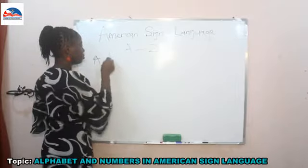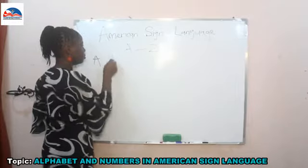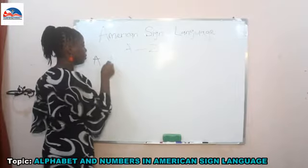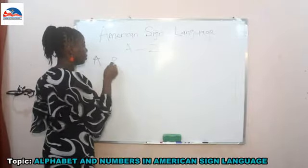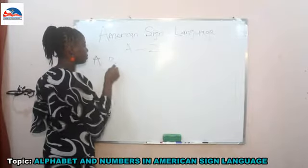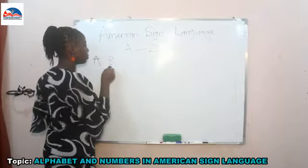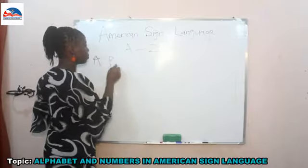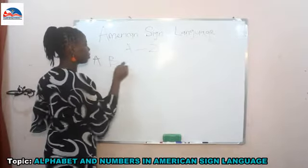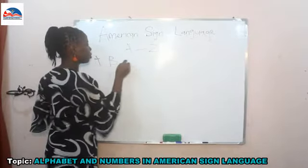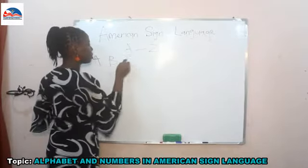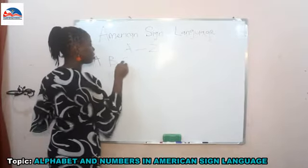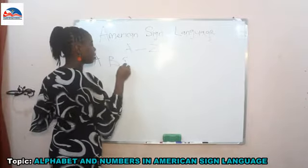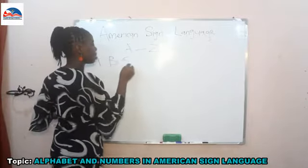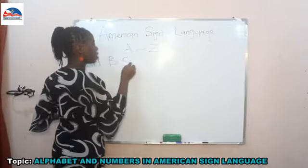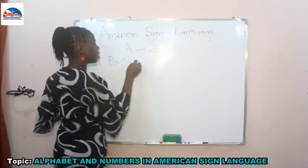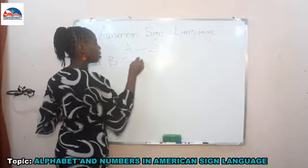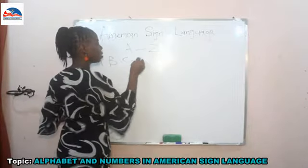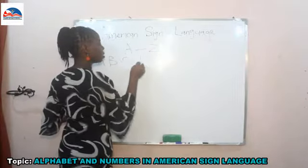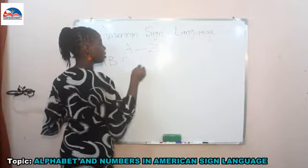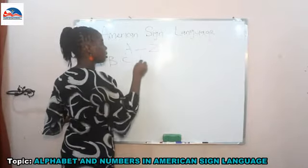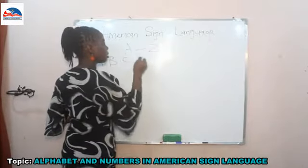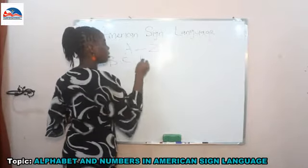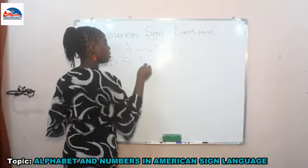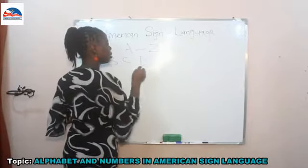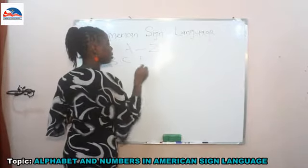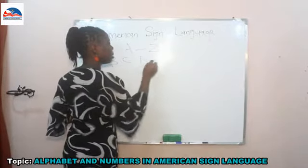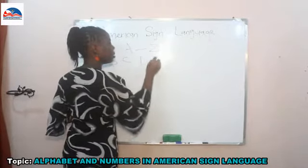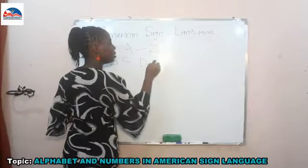B, C, D,